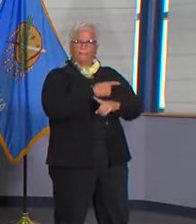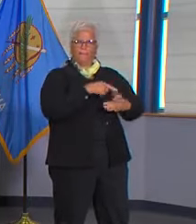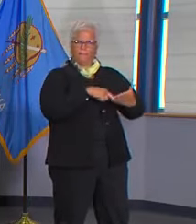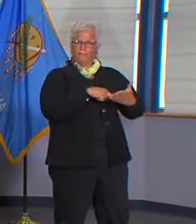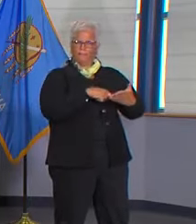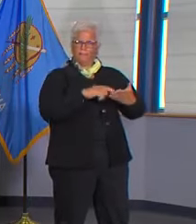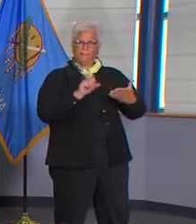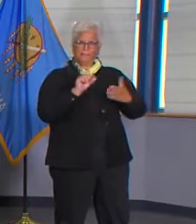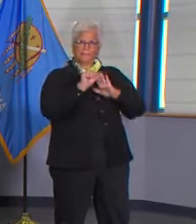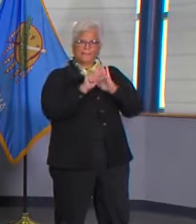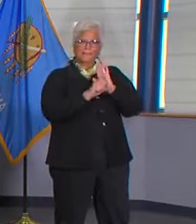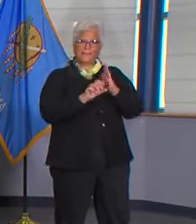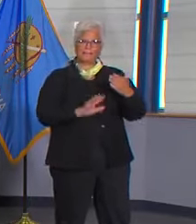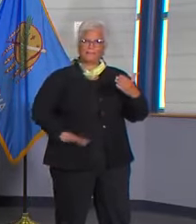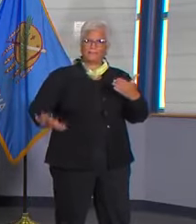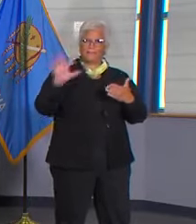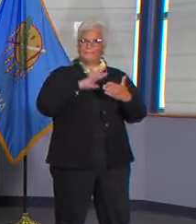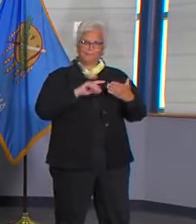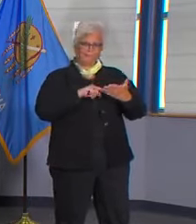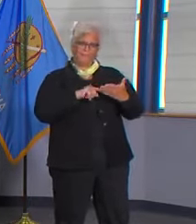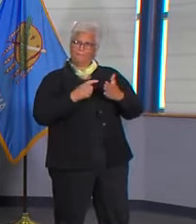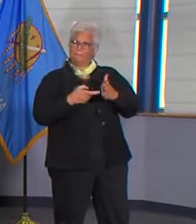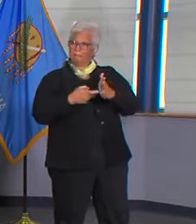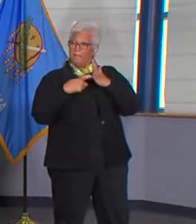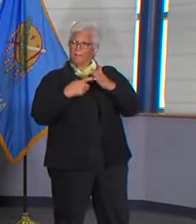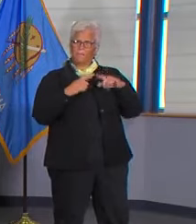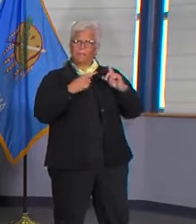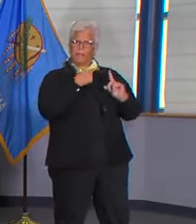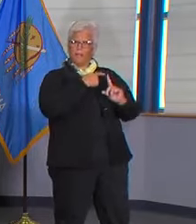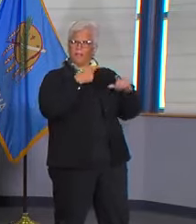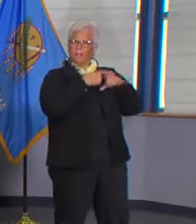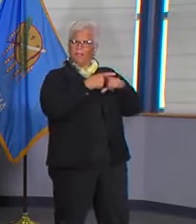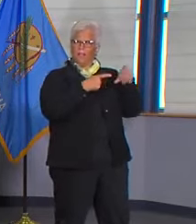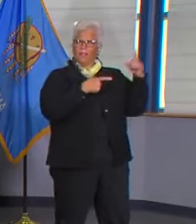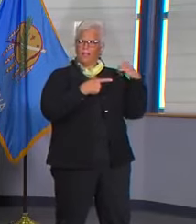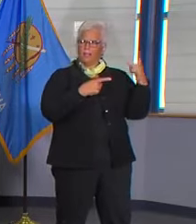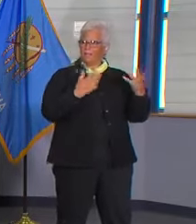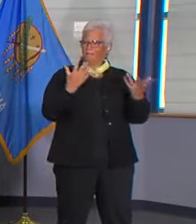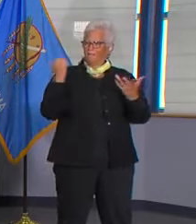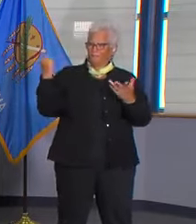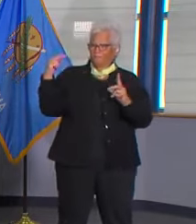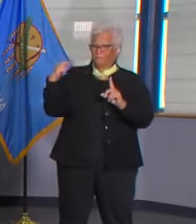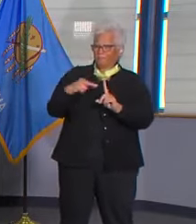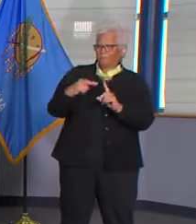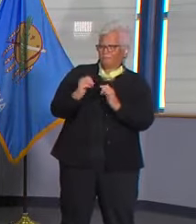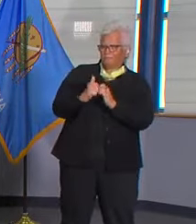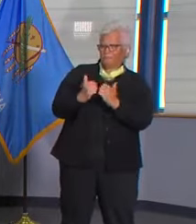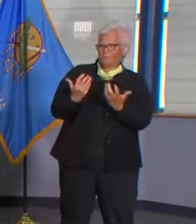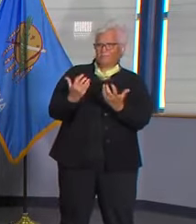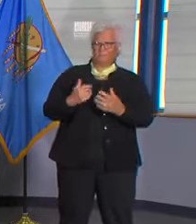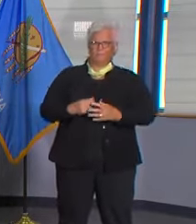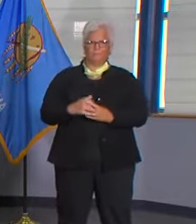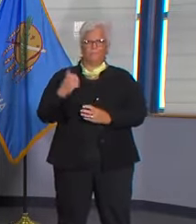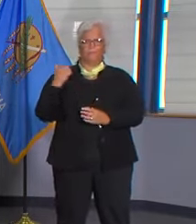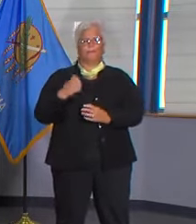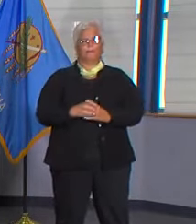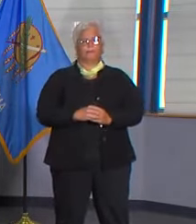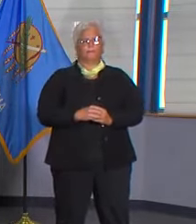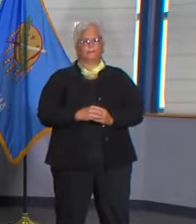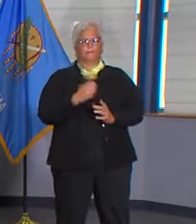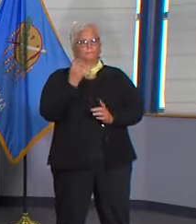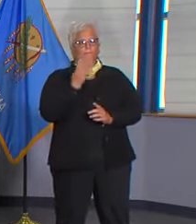you looked over that report? Well, I had seen the initial one that was leaked, and didn't know that if it was